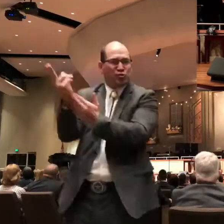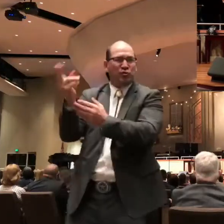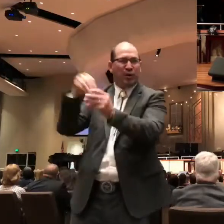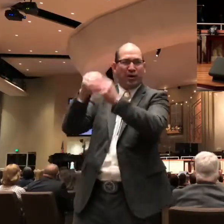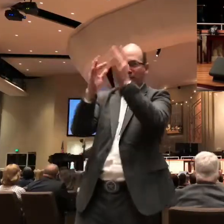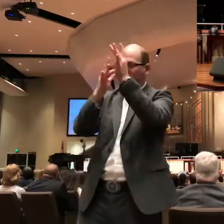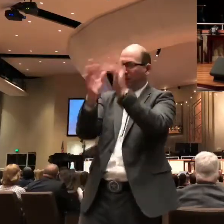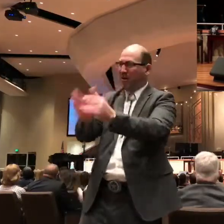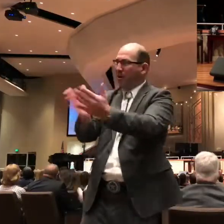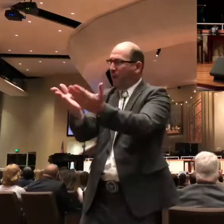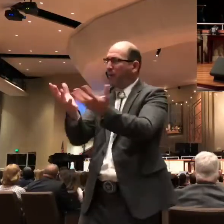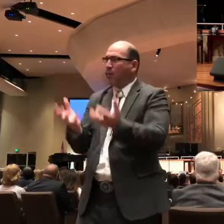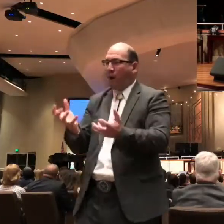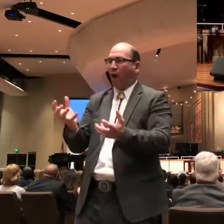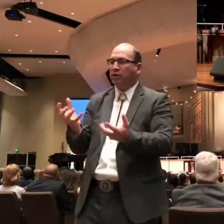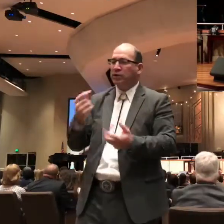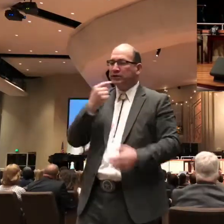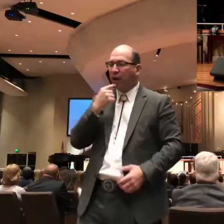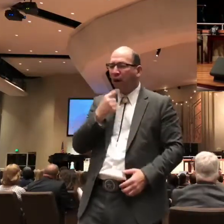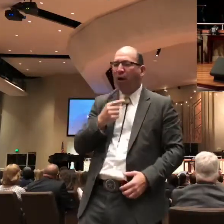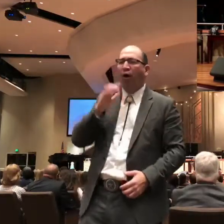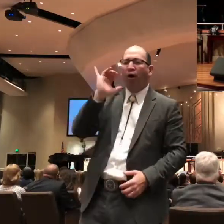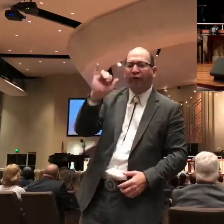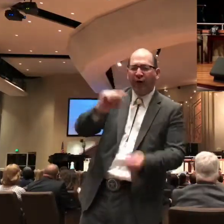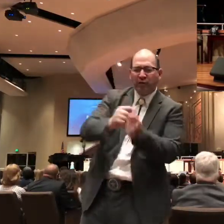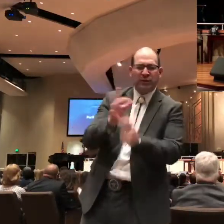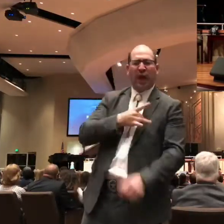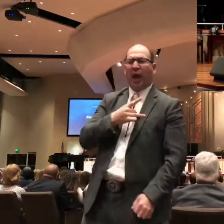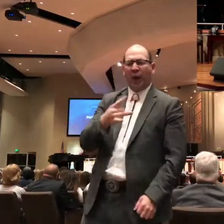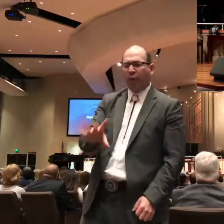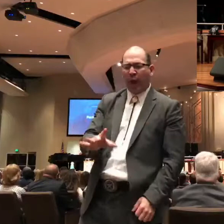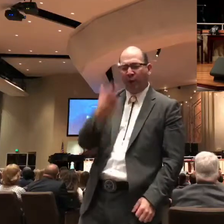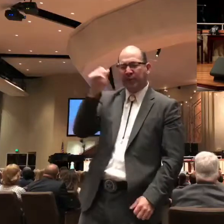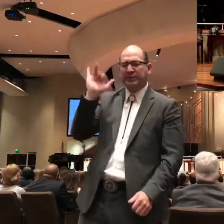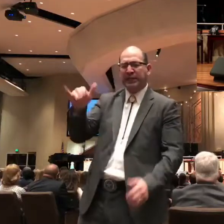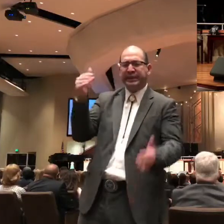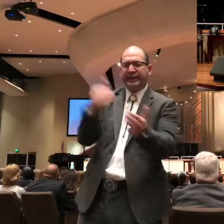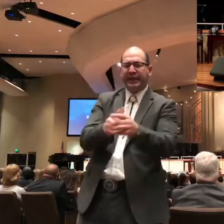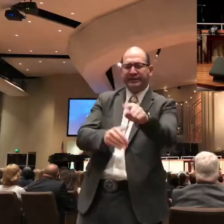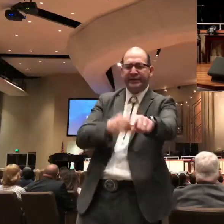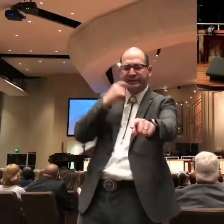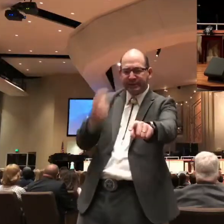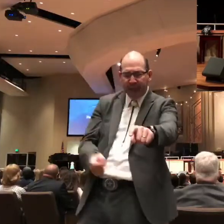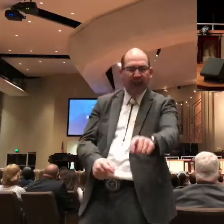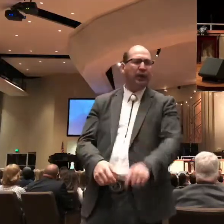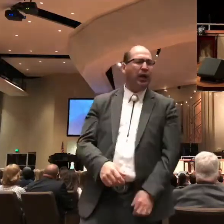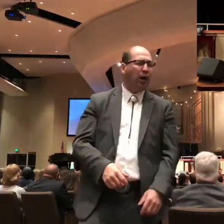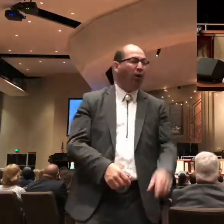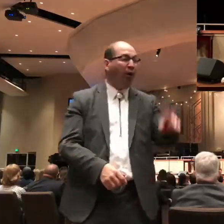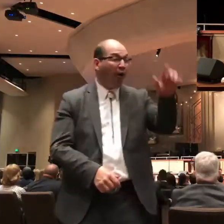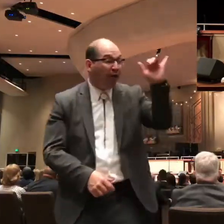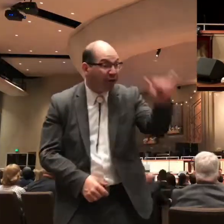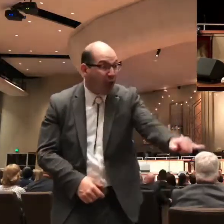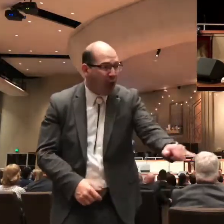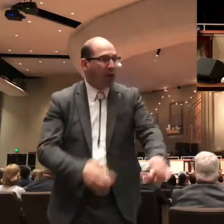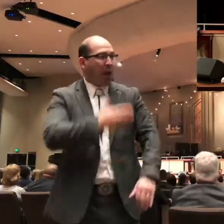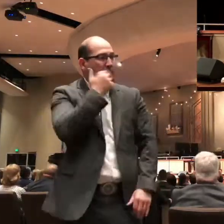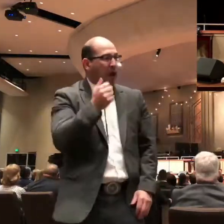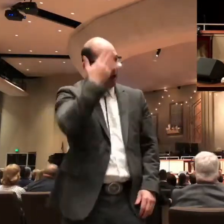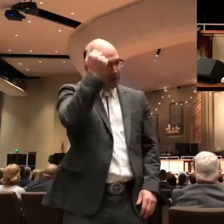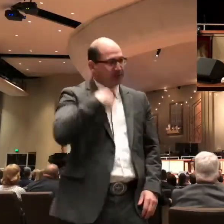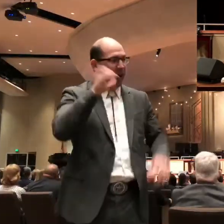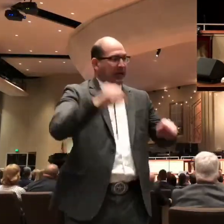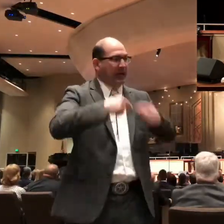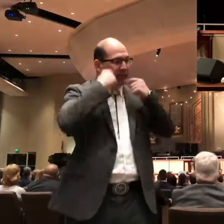versions because then they can pick the one that matches their lifestyle. The Reader's Digest maybe, or the Living maybe, or whichever one